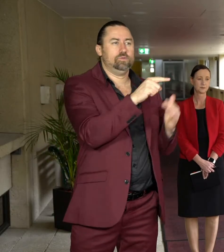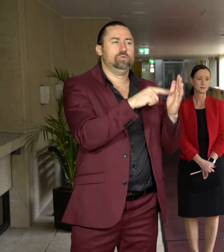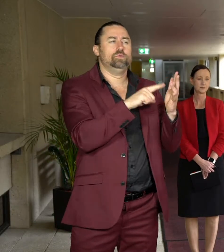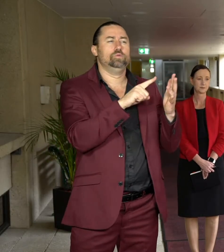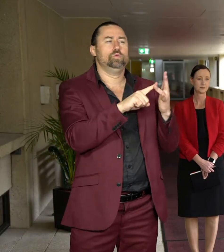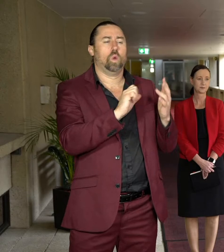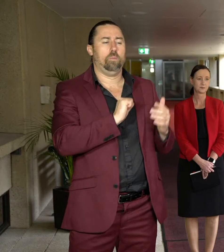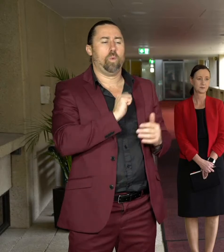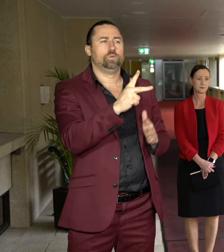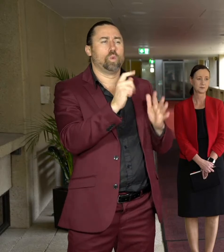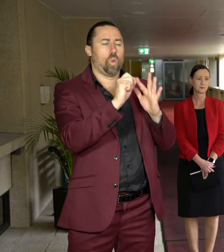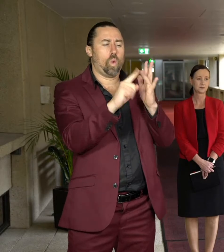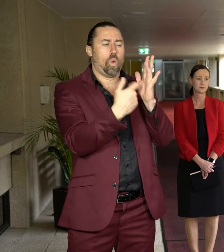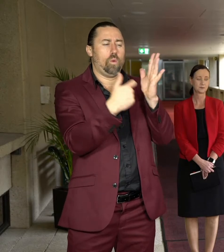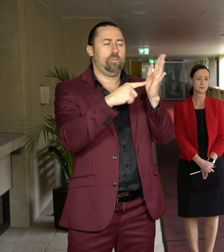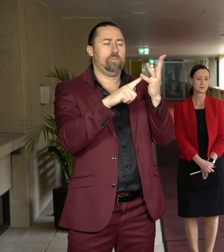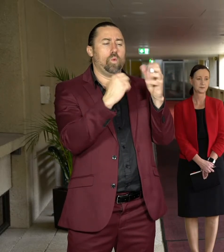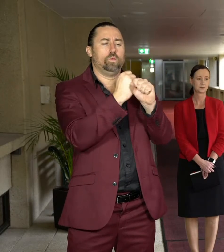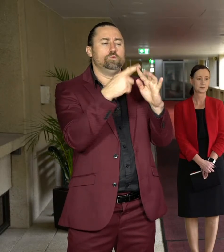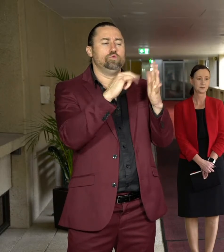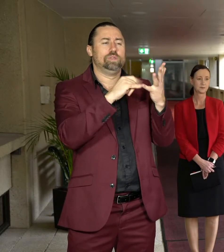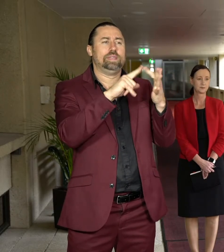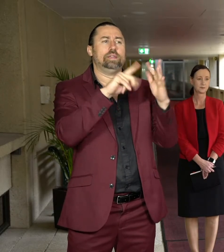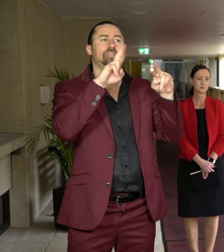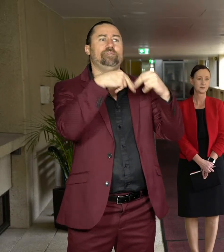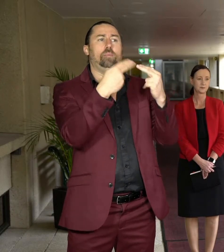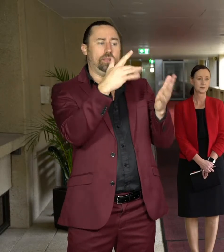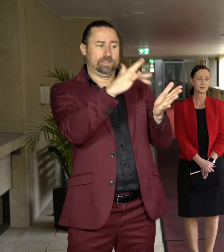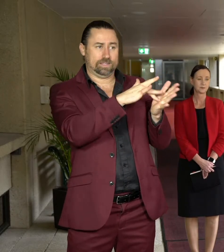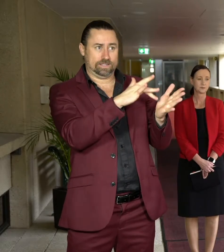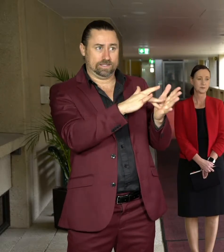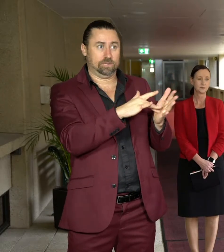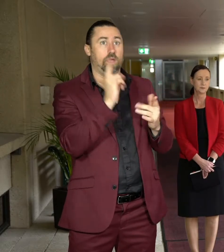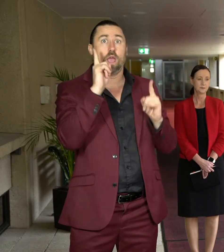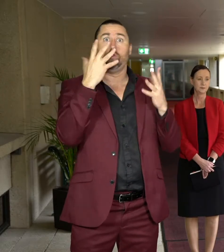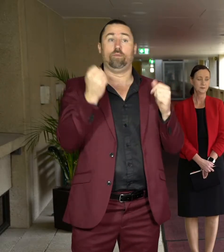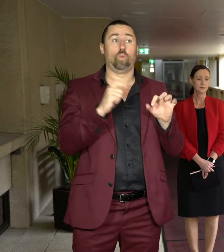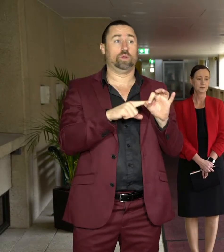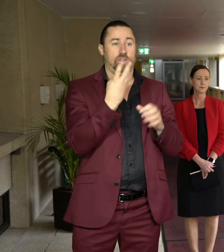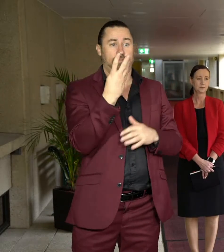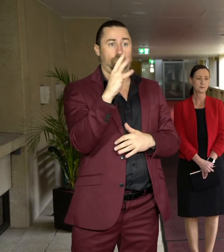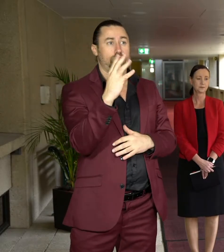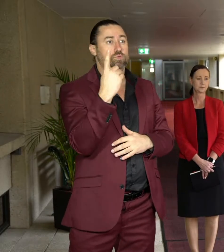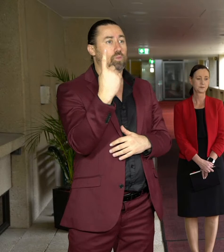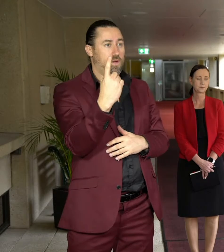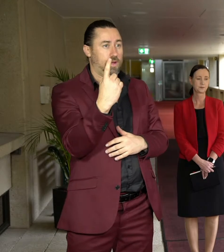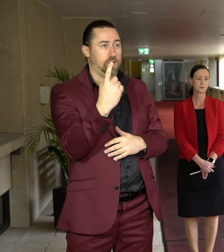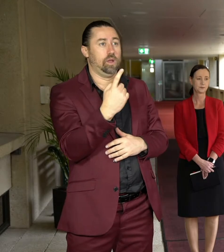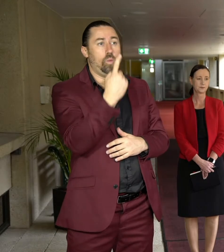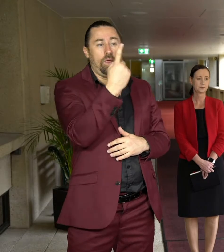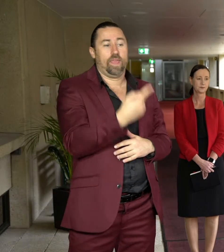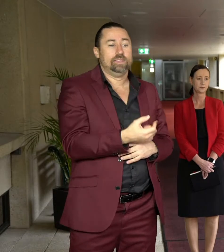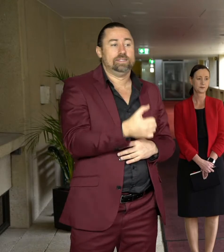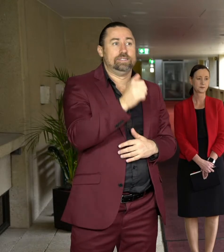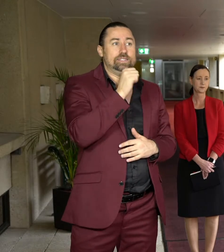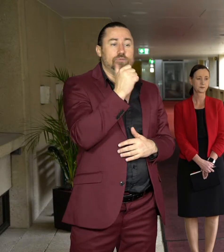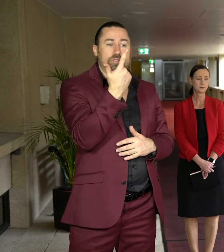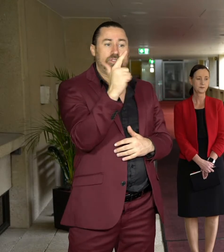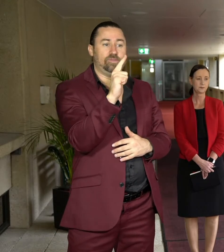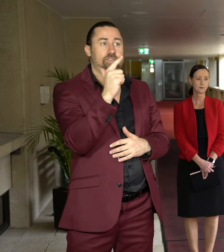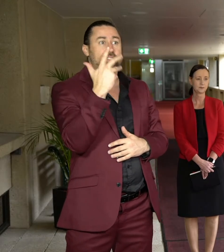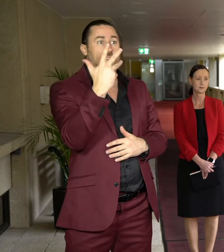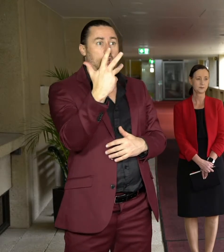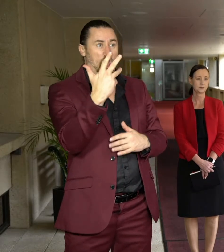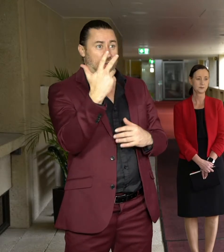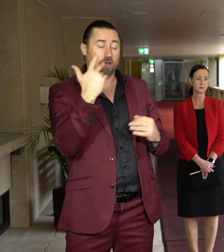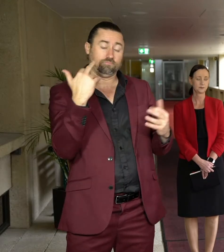to the Portuguese Family Centre. That means we now have 41 active cases, 1,679 total cases since